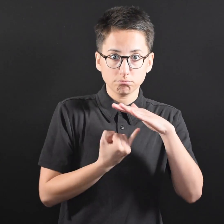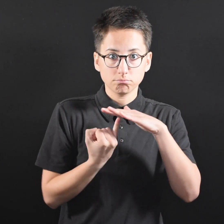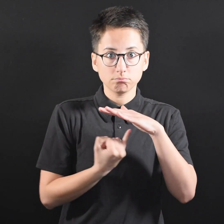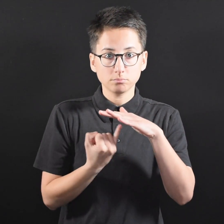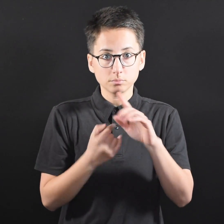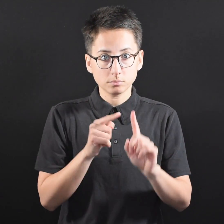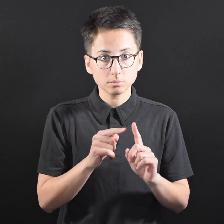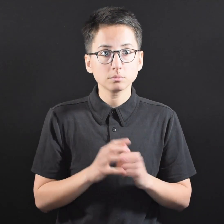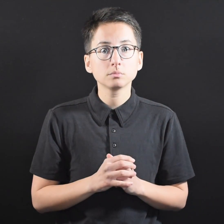possible.